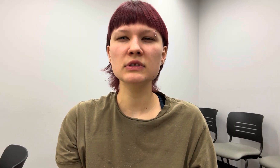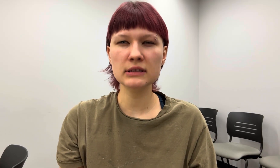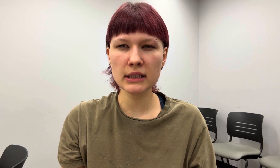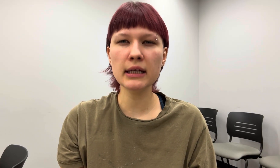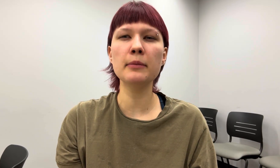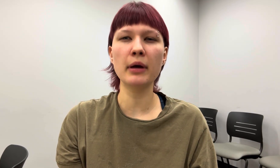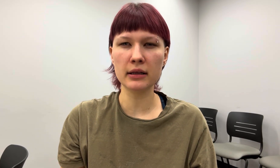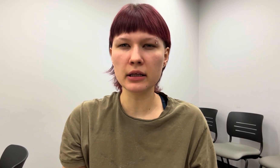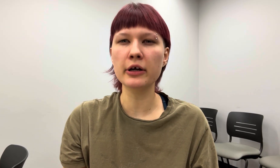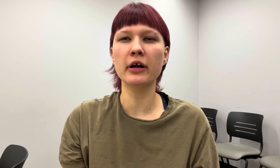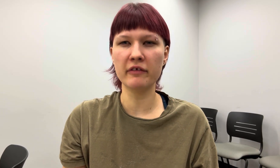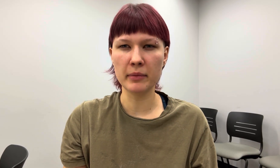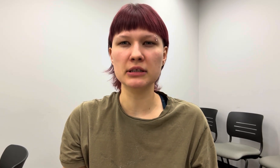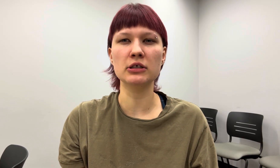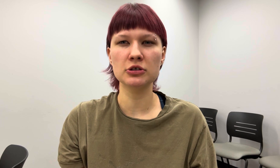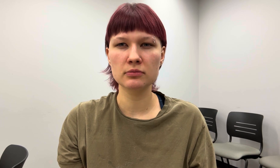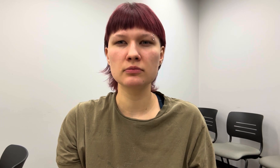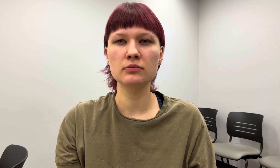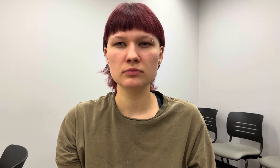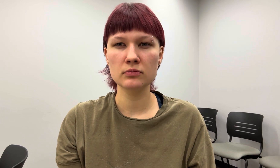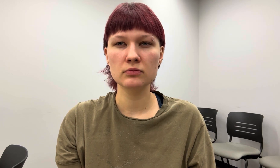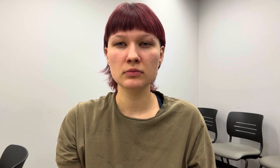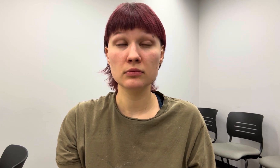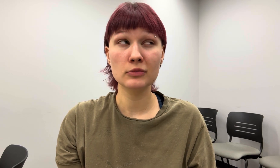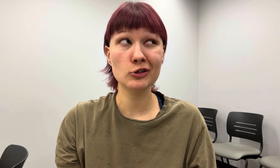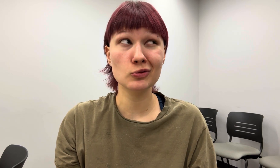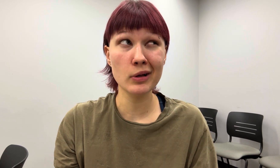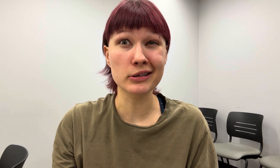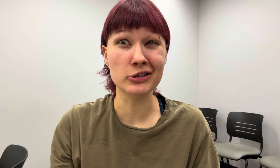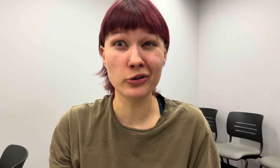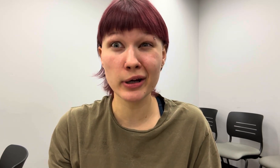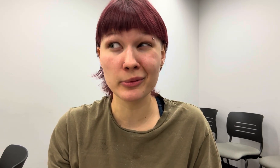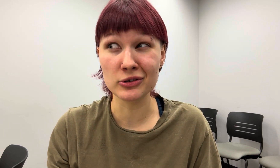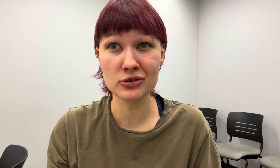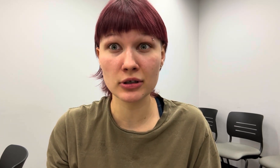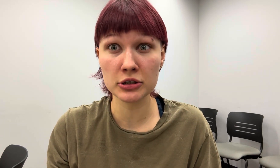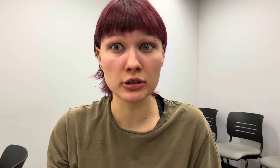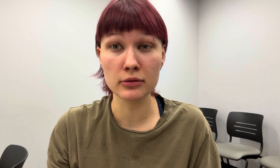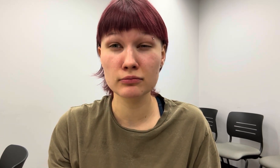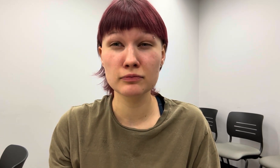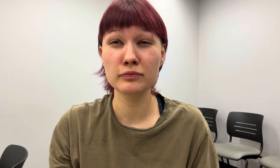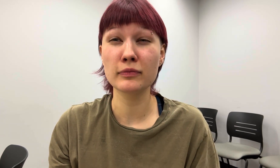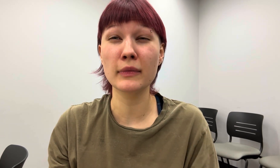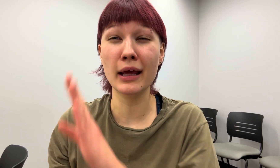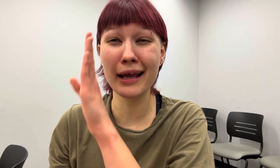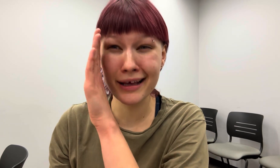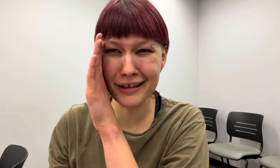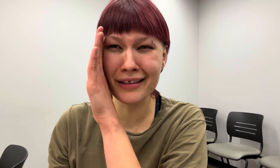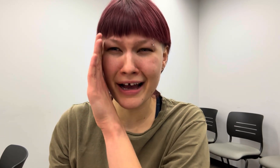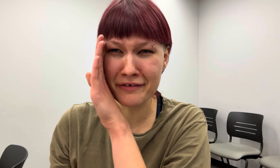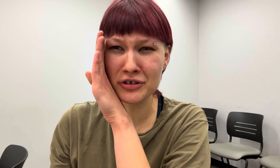did impact the clarity of the message, as well as the grammar and structure, and the lack of